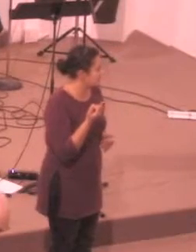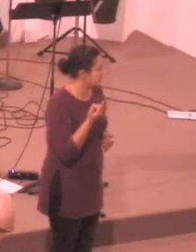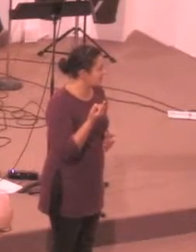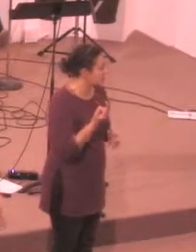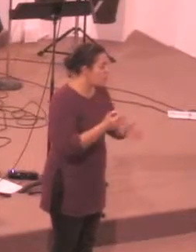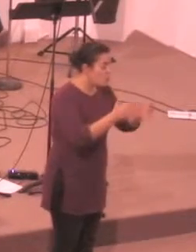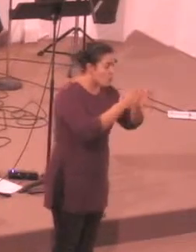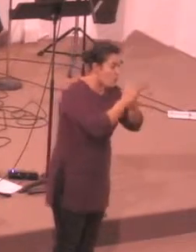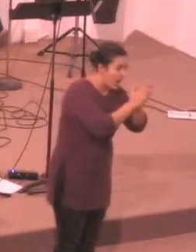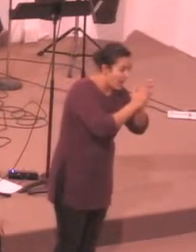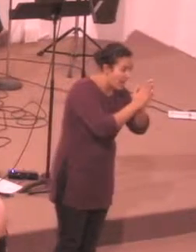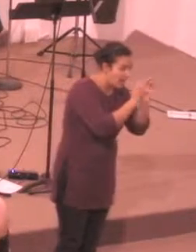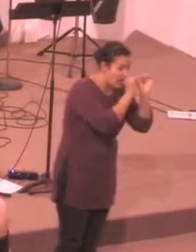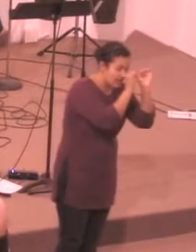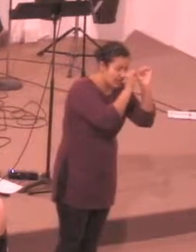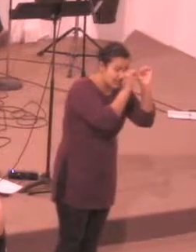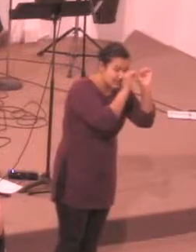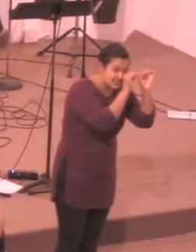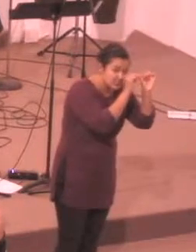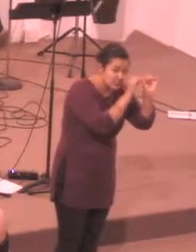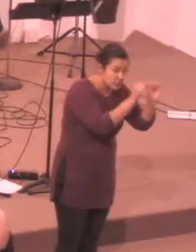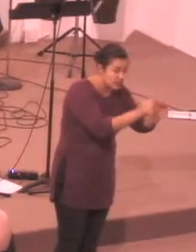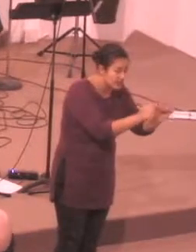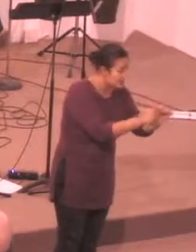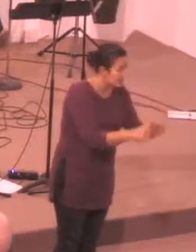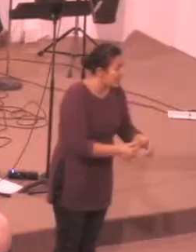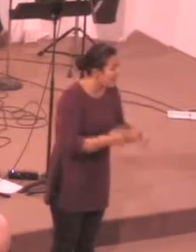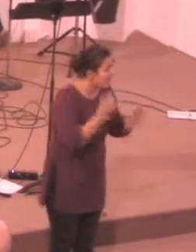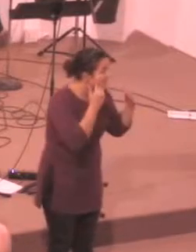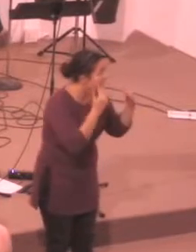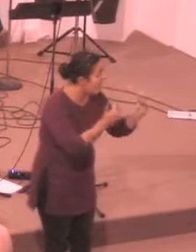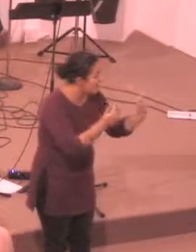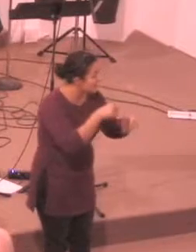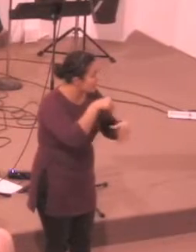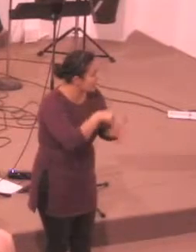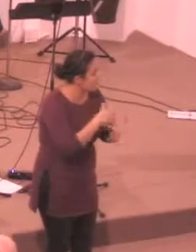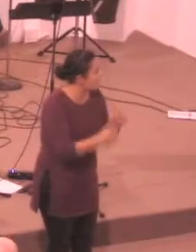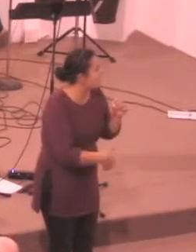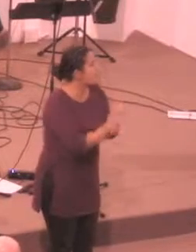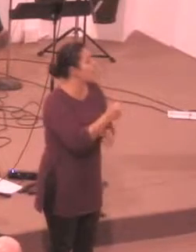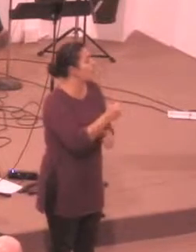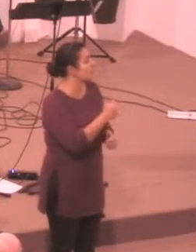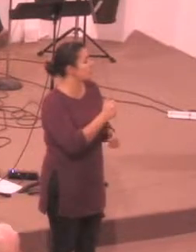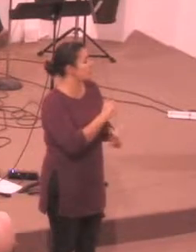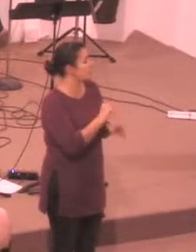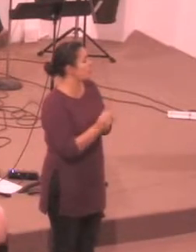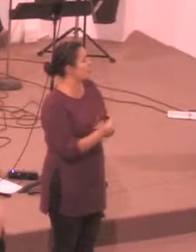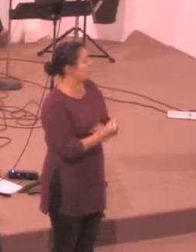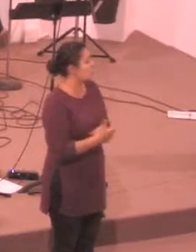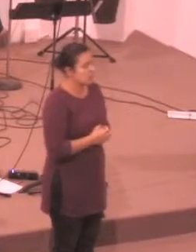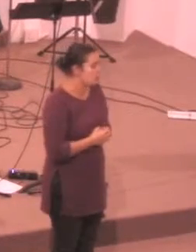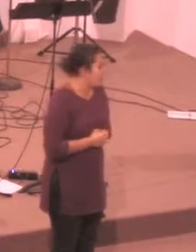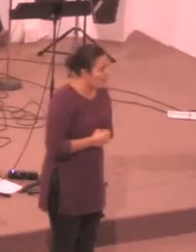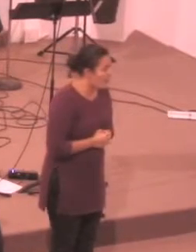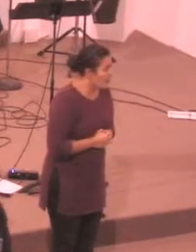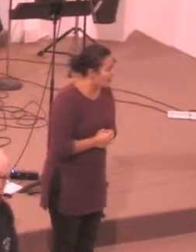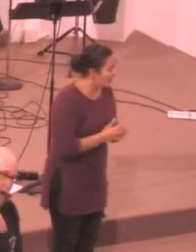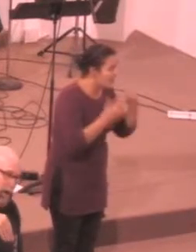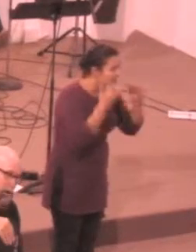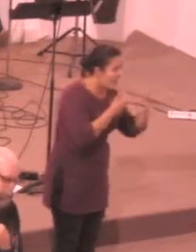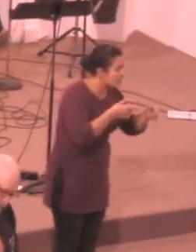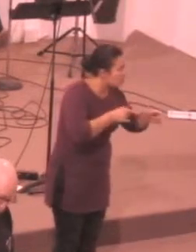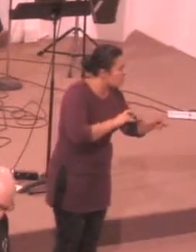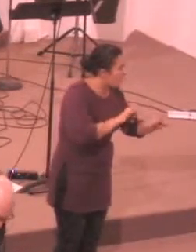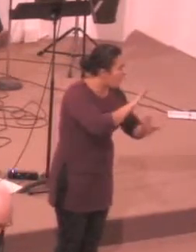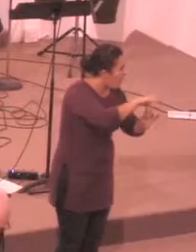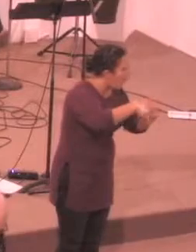Always. Pray. Always. Give thanks in most circumstances. Always. Give thanks in